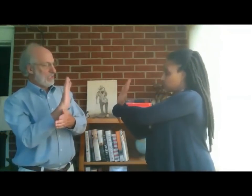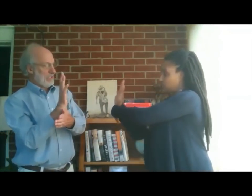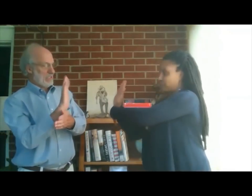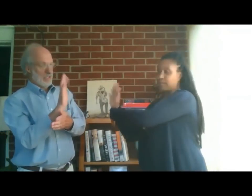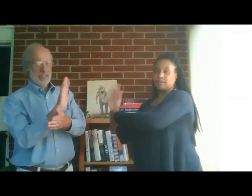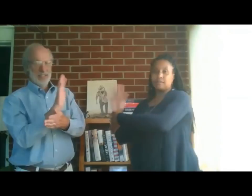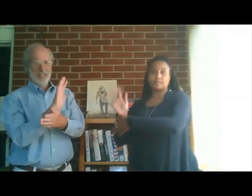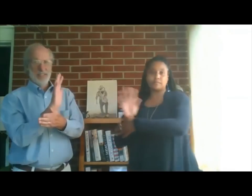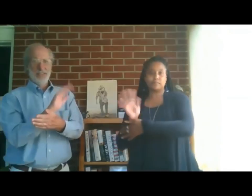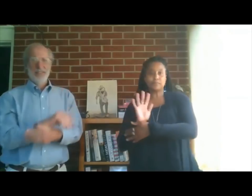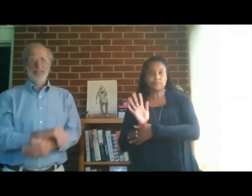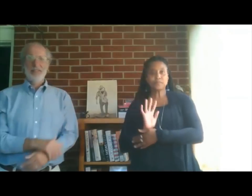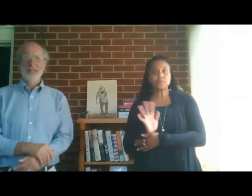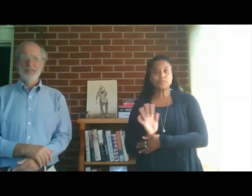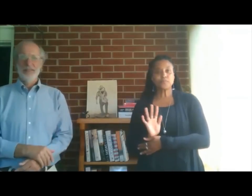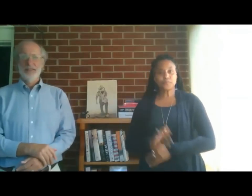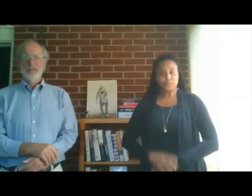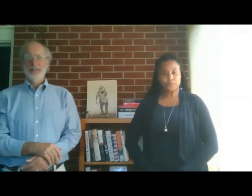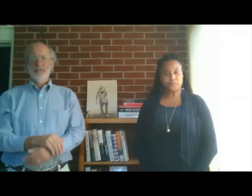Movie. Movie.